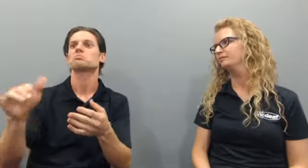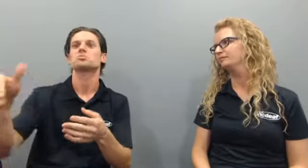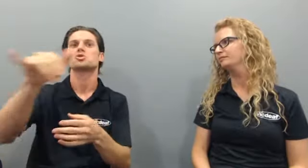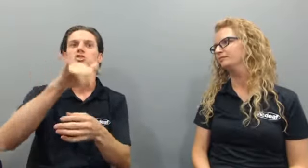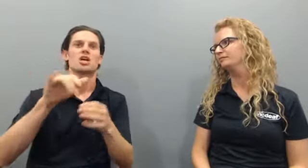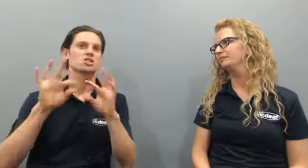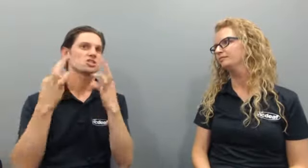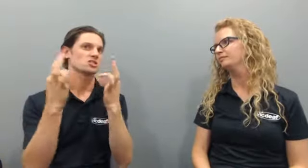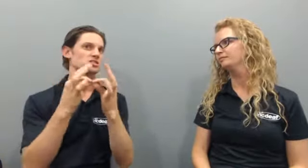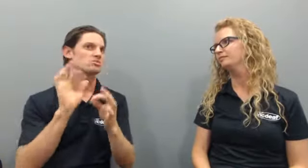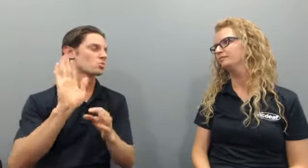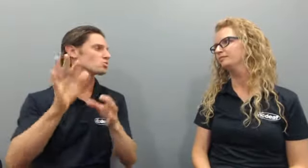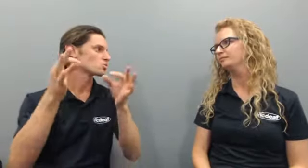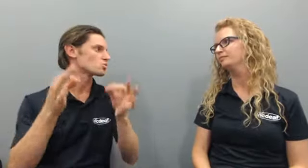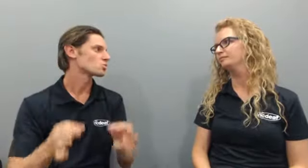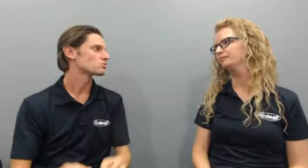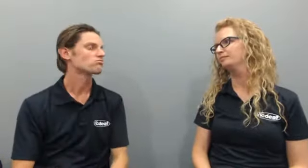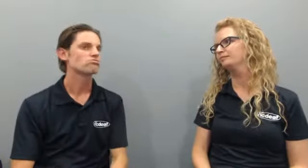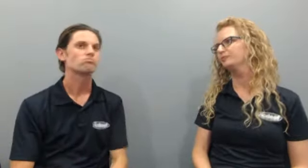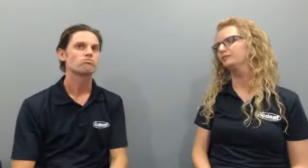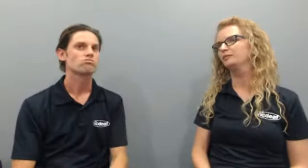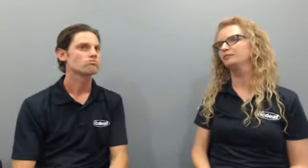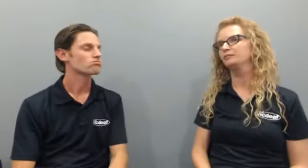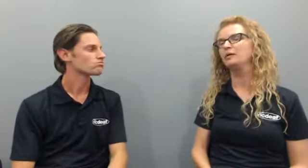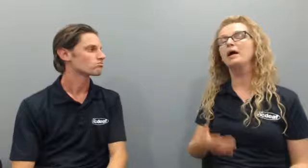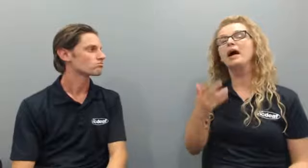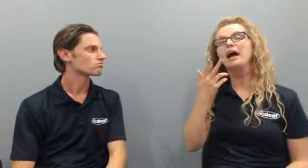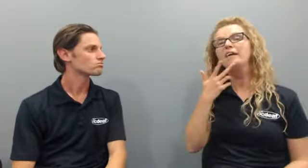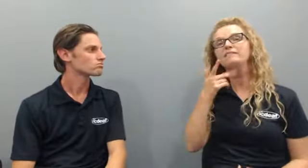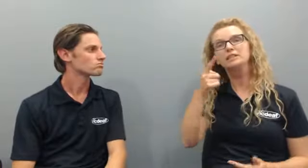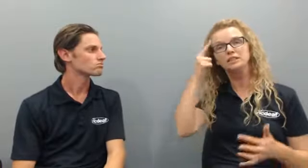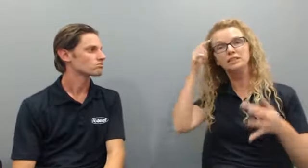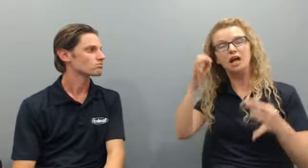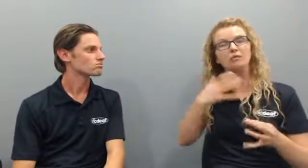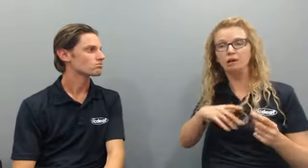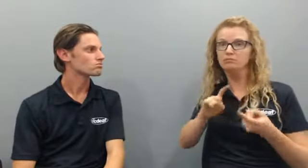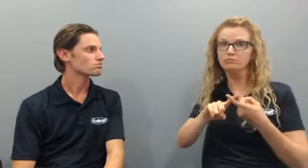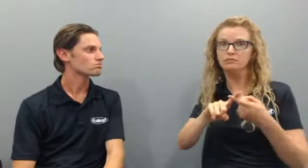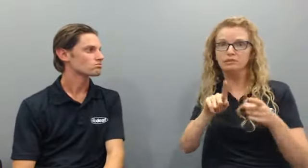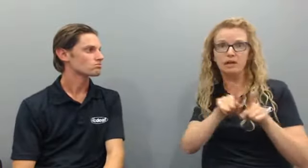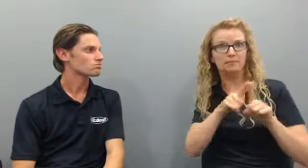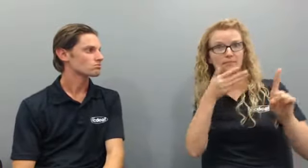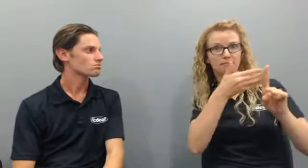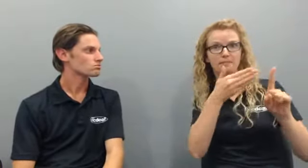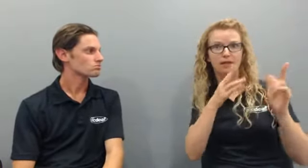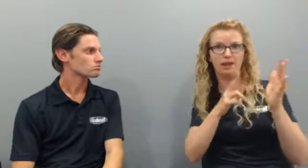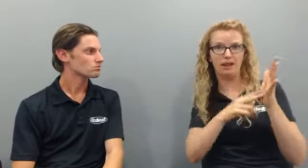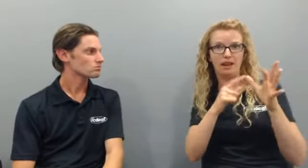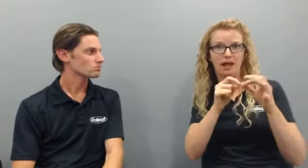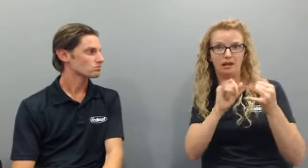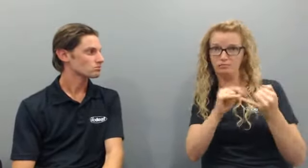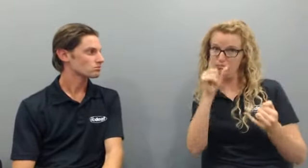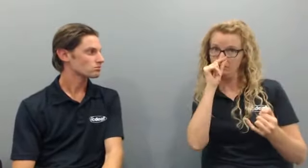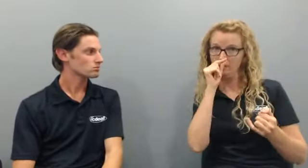start listing it in your plan, and then you, like Paula said, it's up to your discretion who you use for interpreting. If you want to